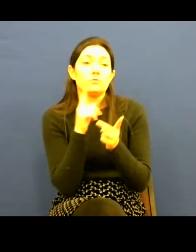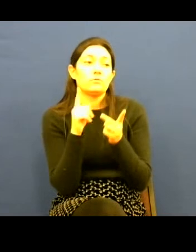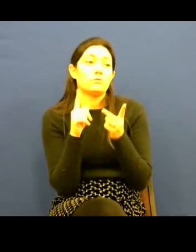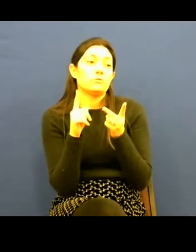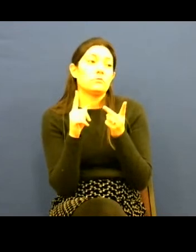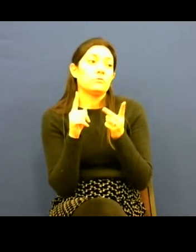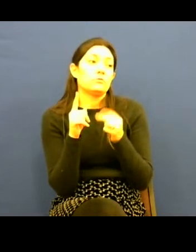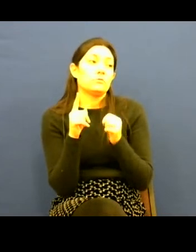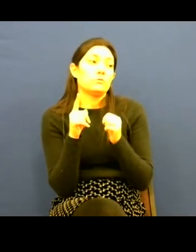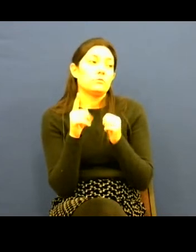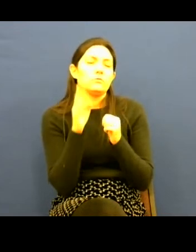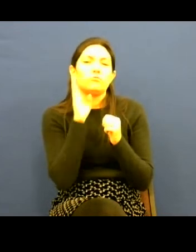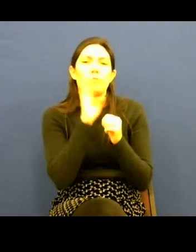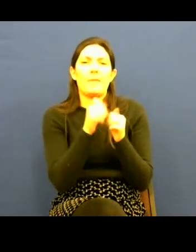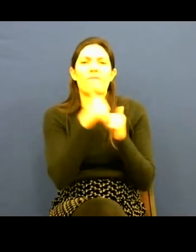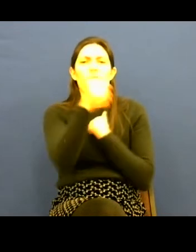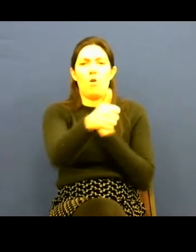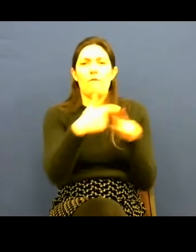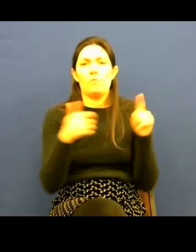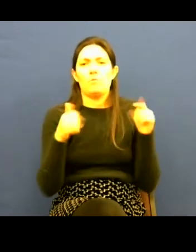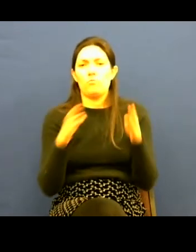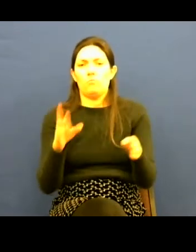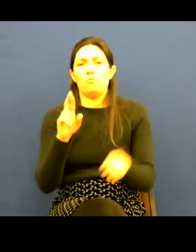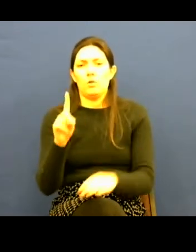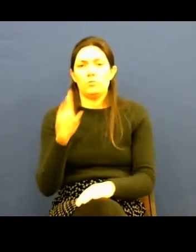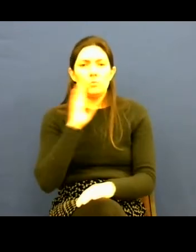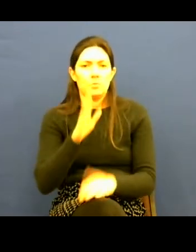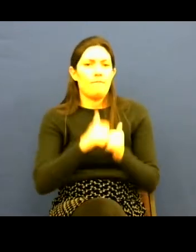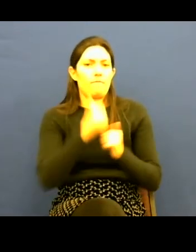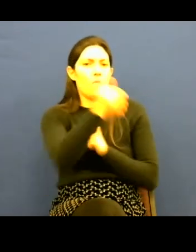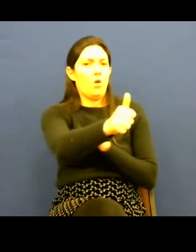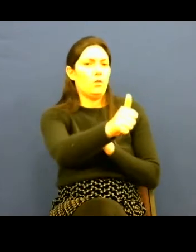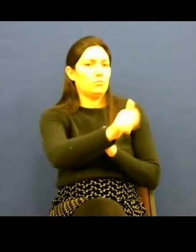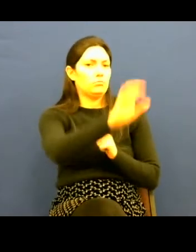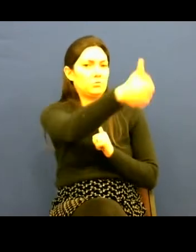just well away from the road. The